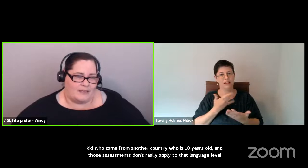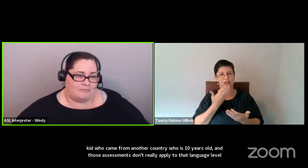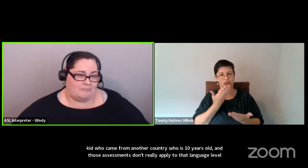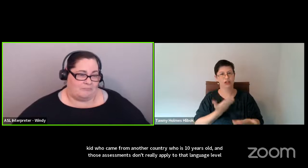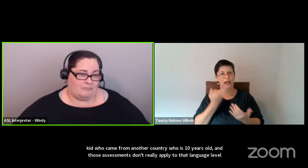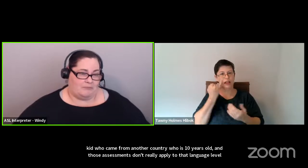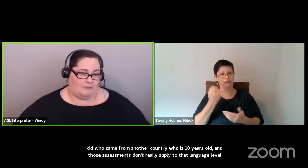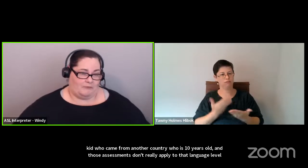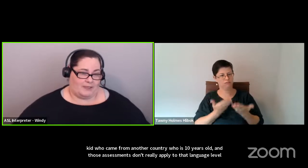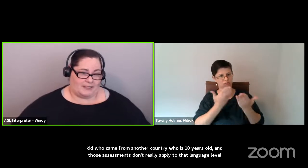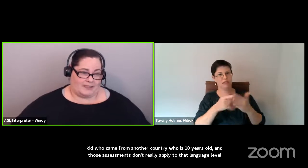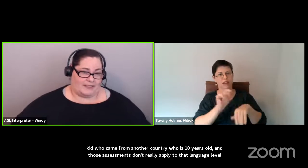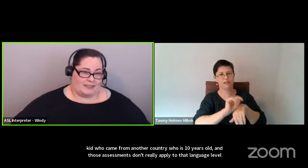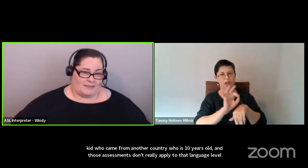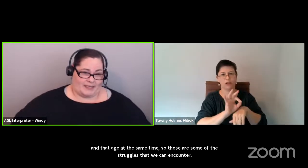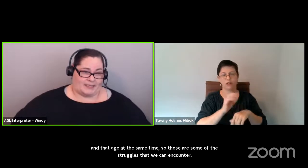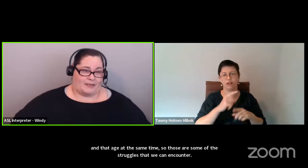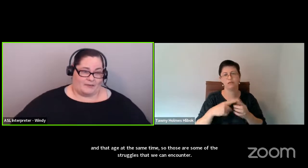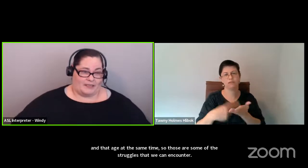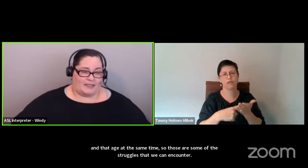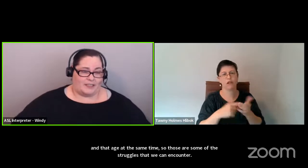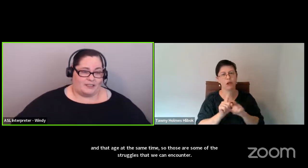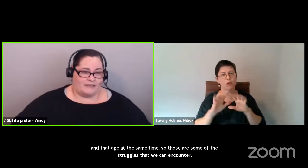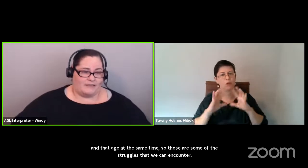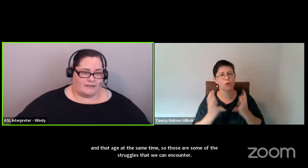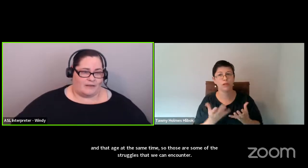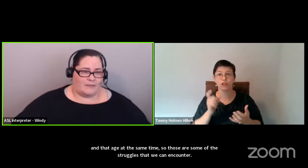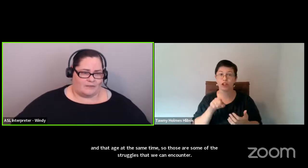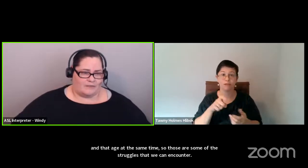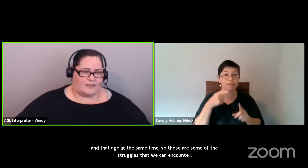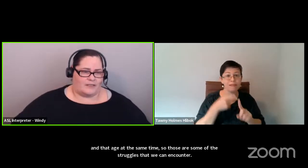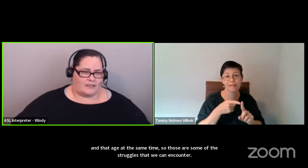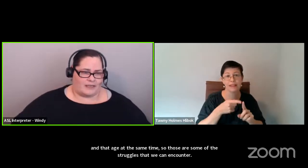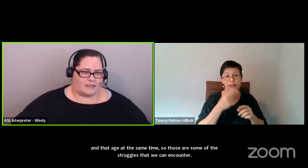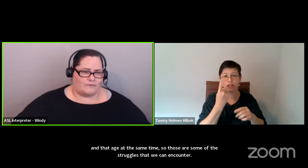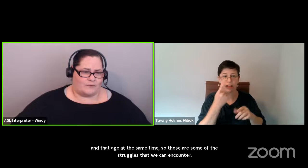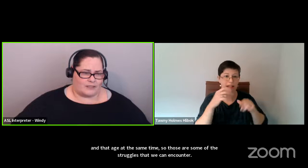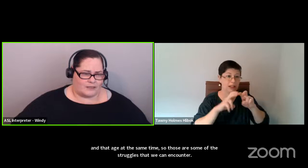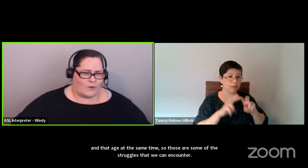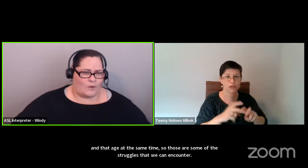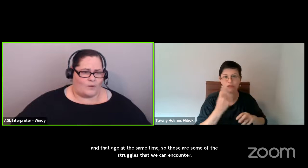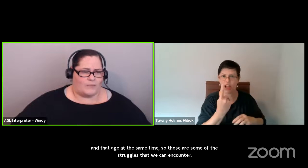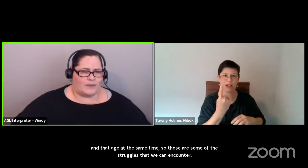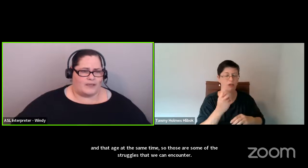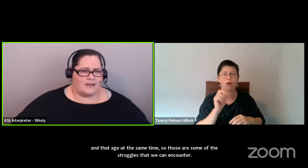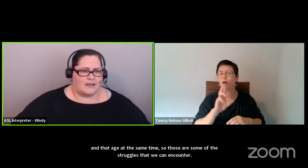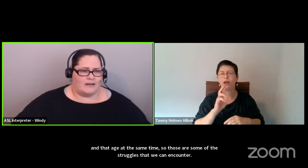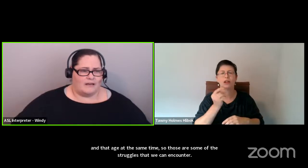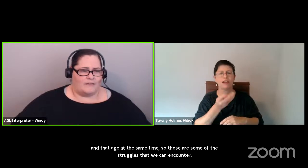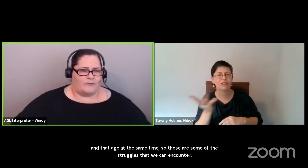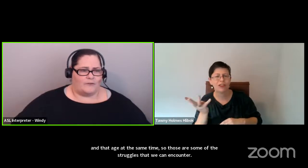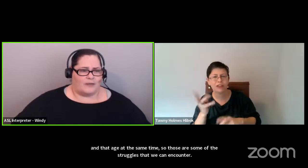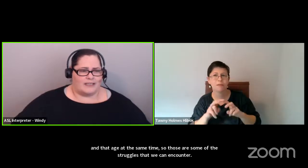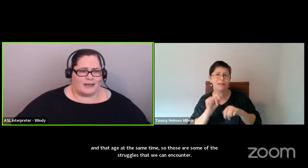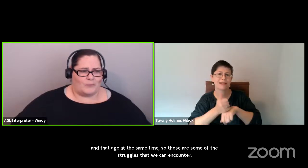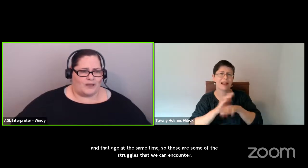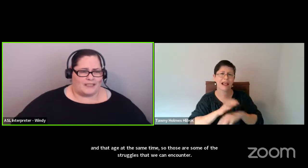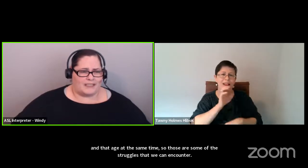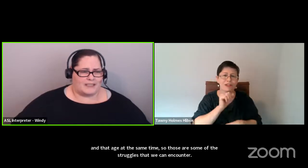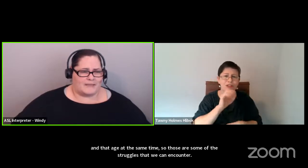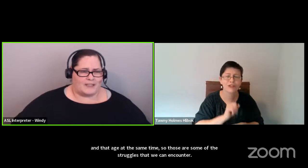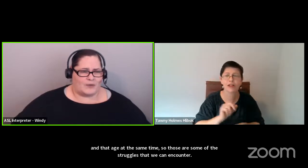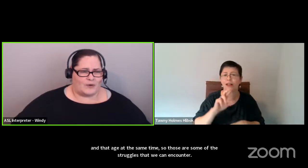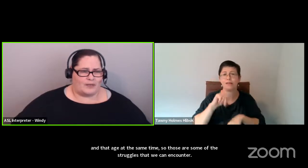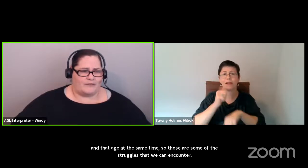committee feels is the best recommendation for the task force as a whole. But if we're focusing on